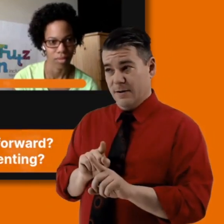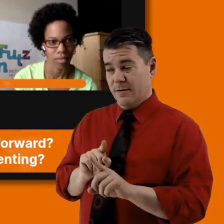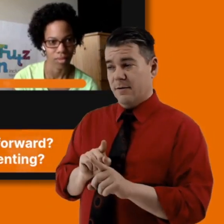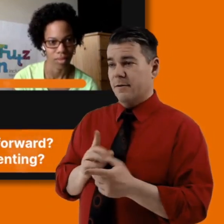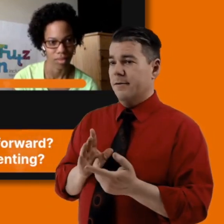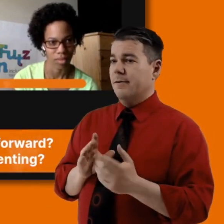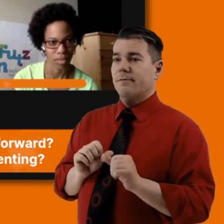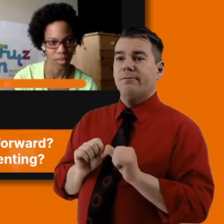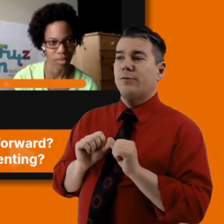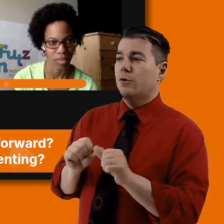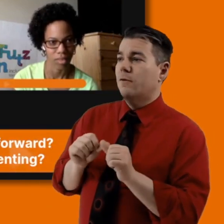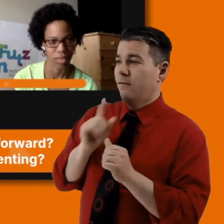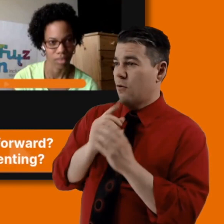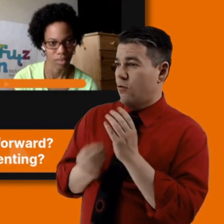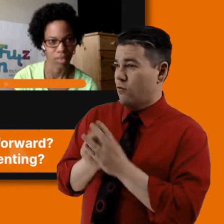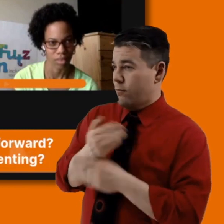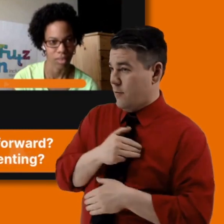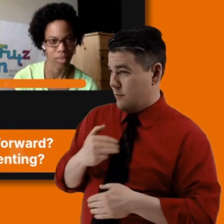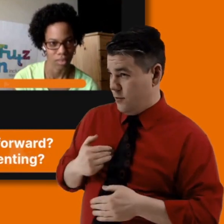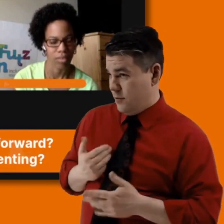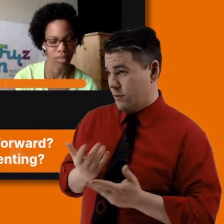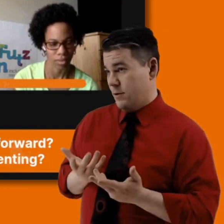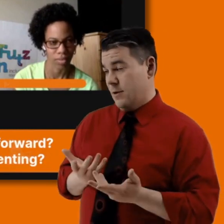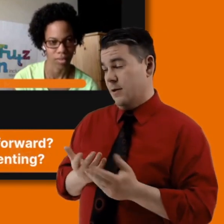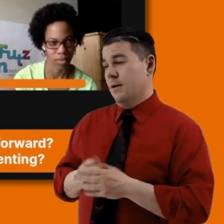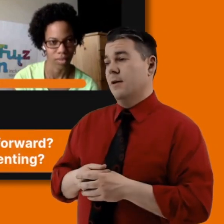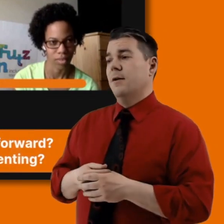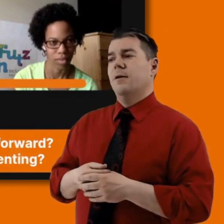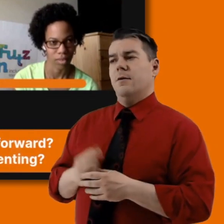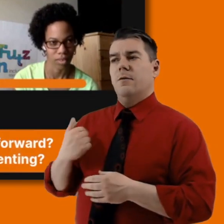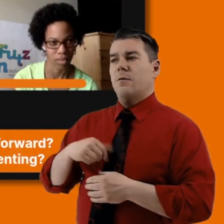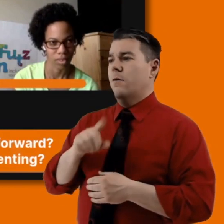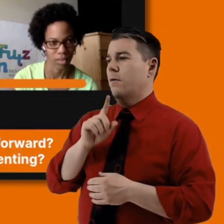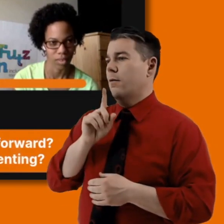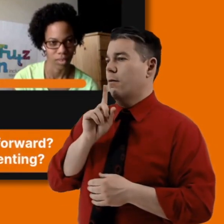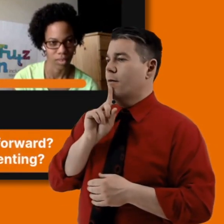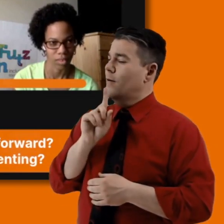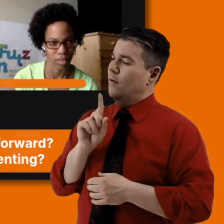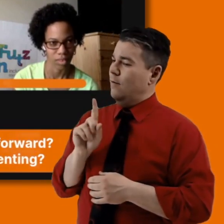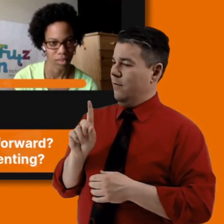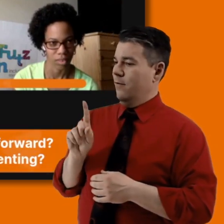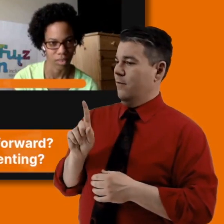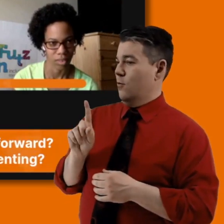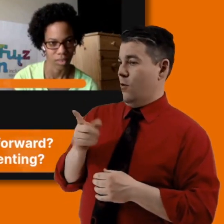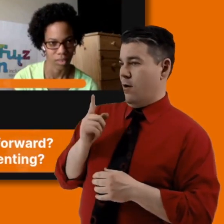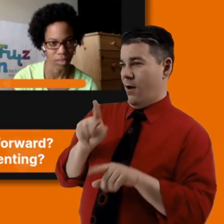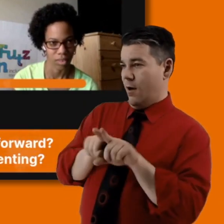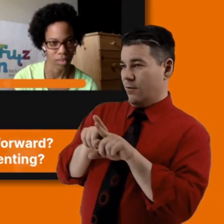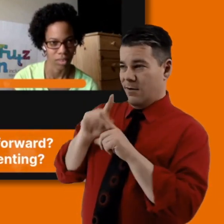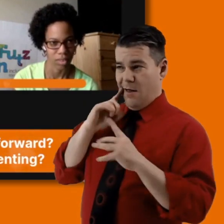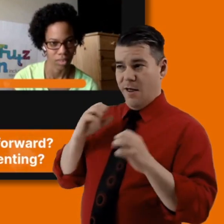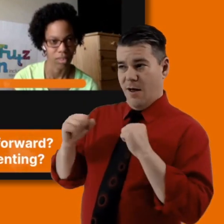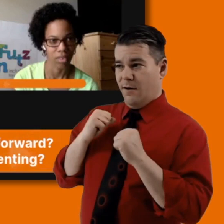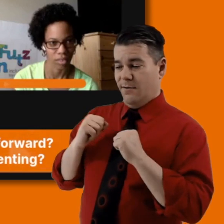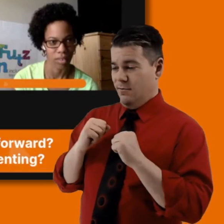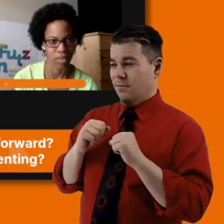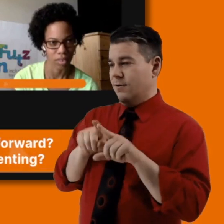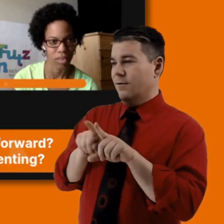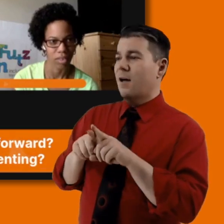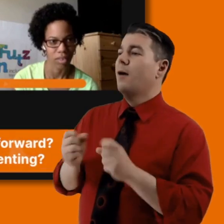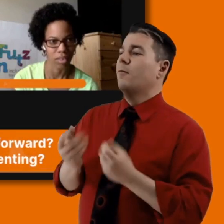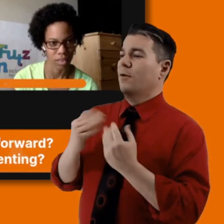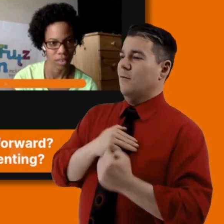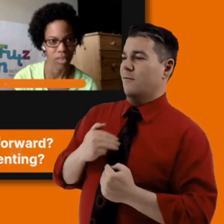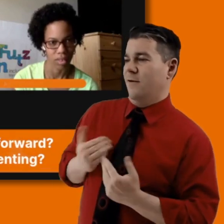are, continuing to grow our membership. We are only as loud as the number of members we